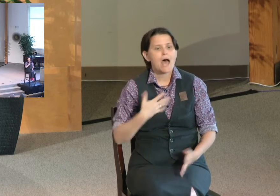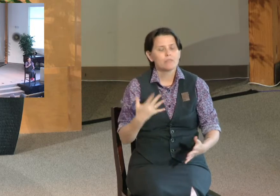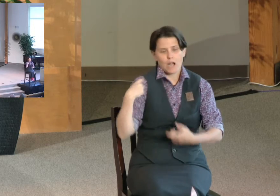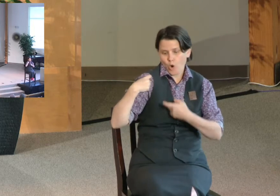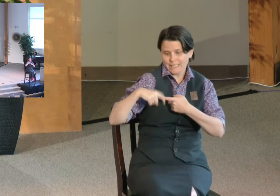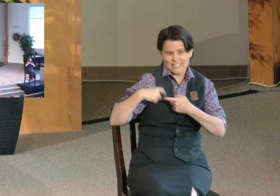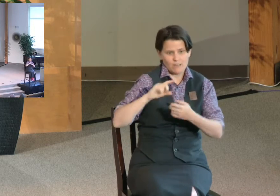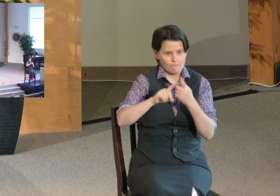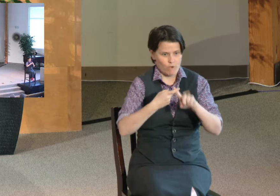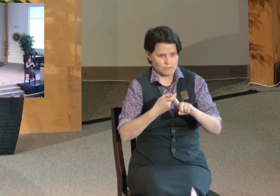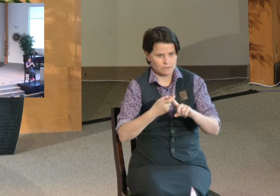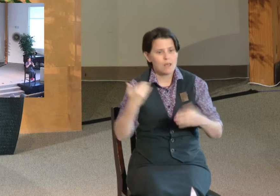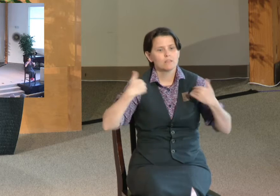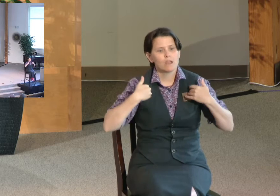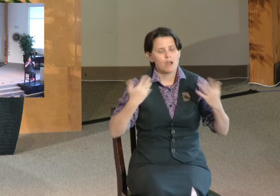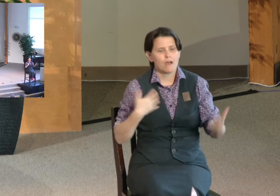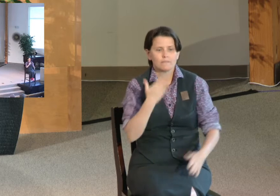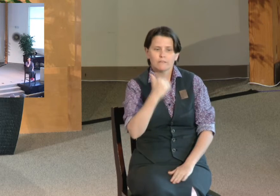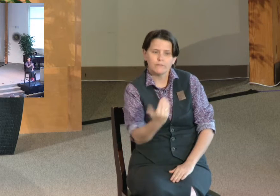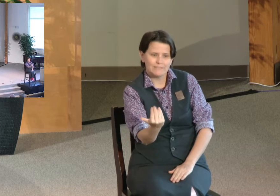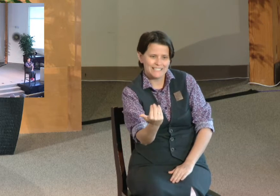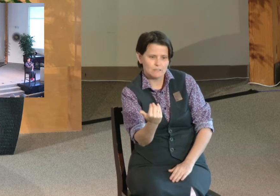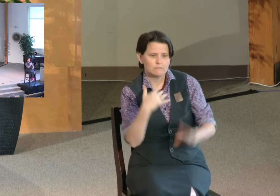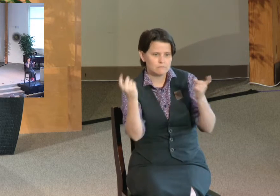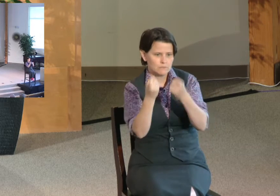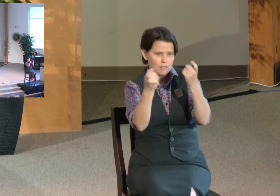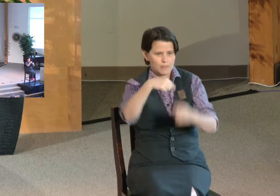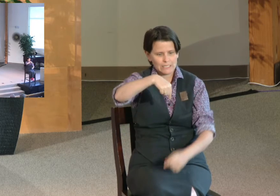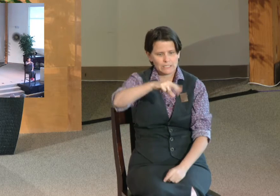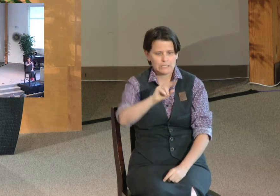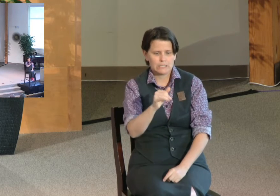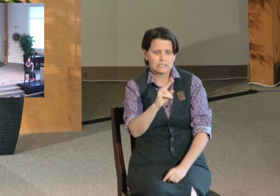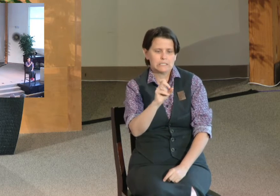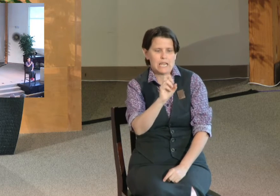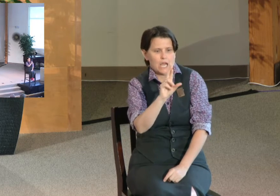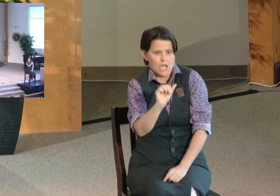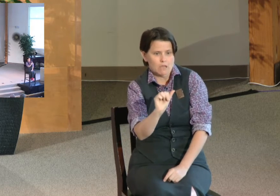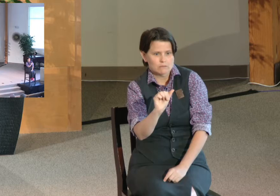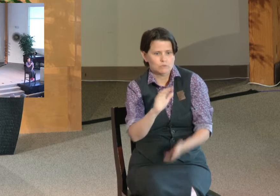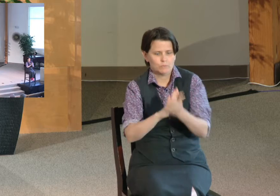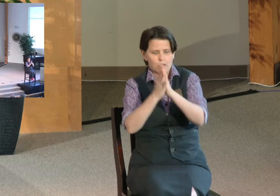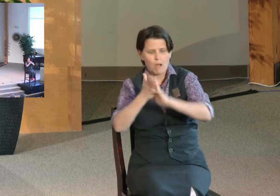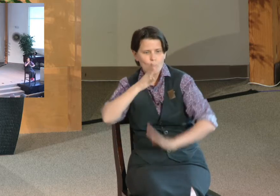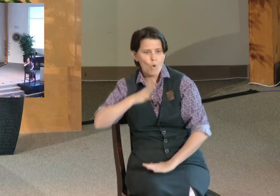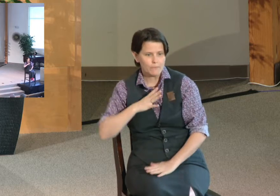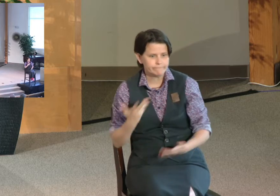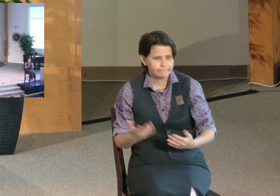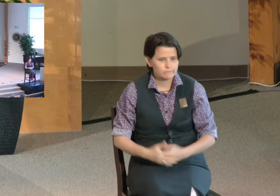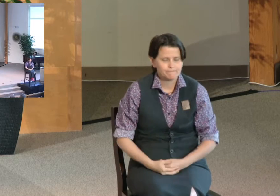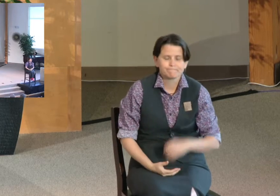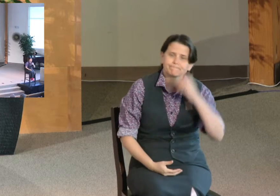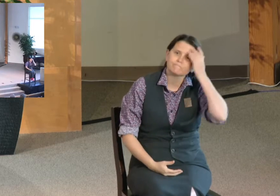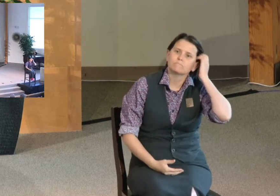15 to shift into womanhood. But unfortunately for our culture in general, where